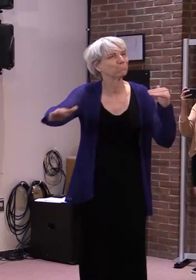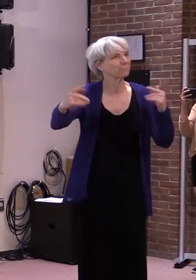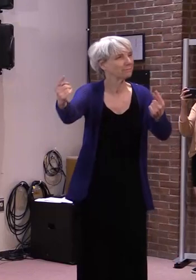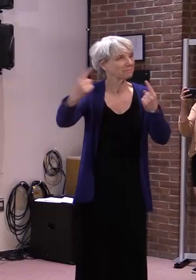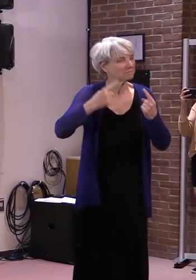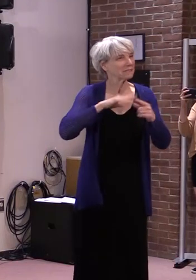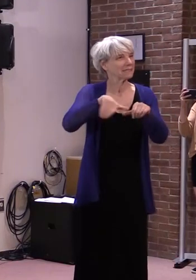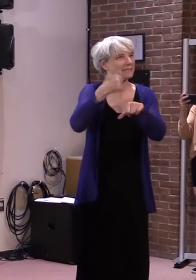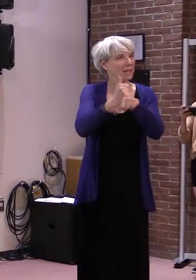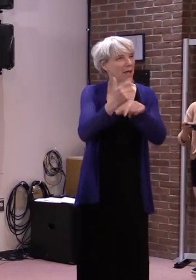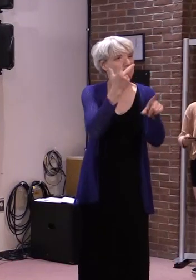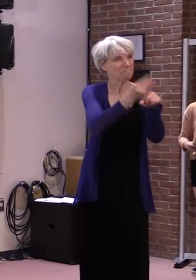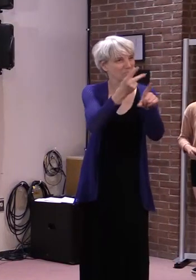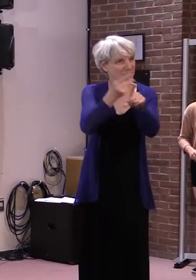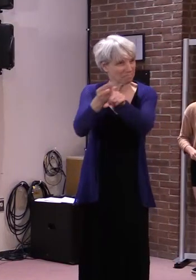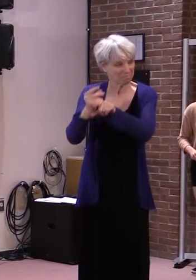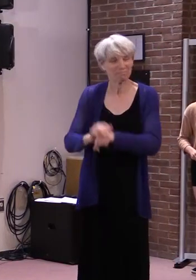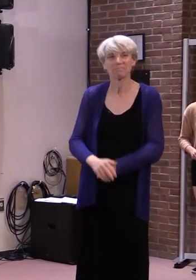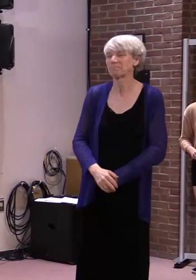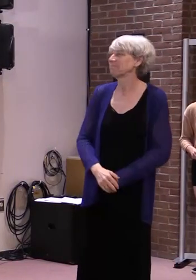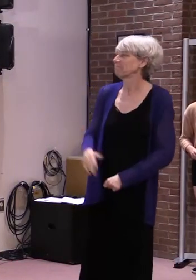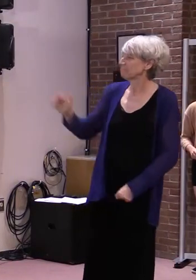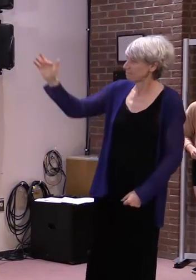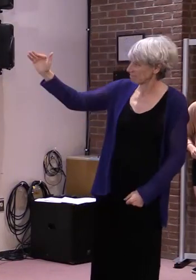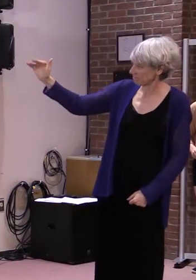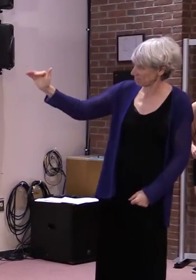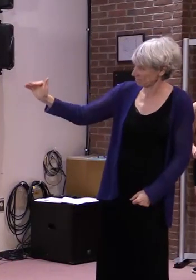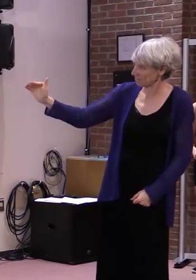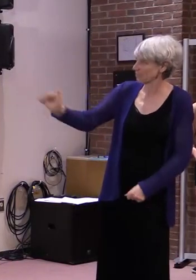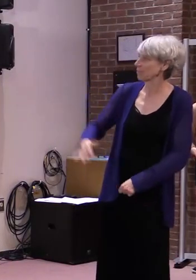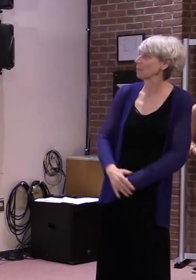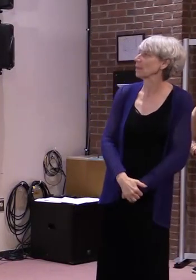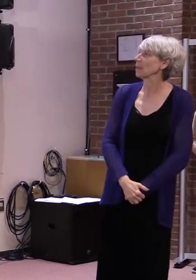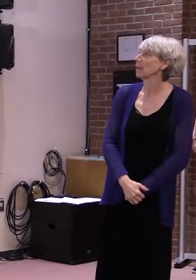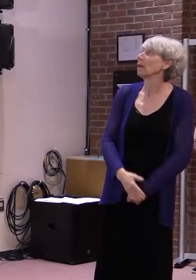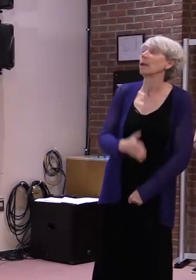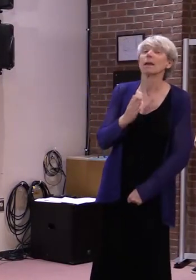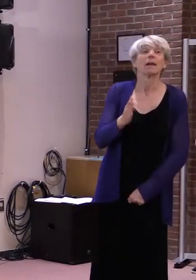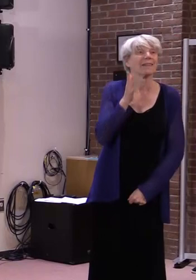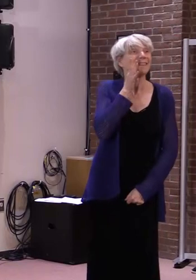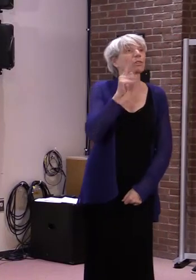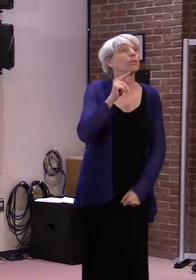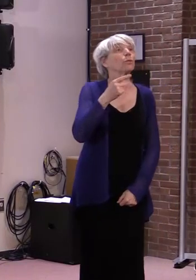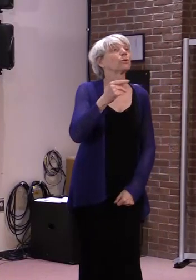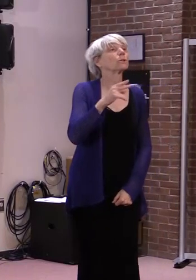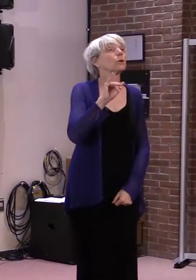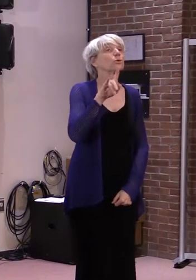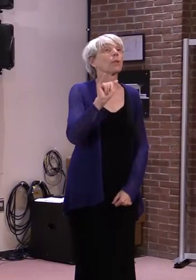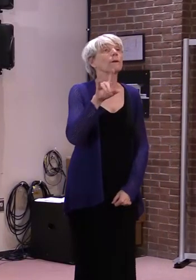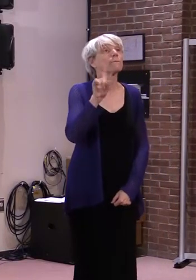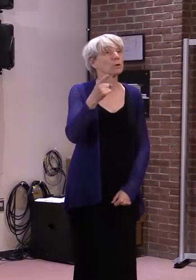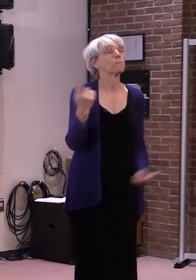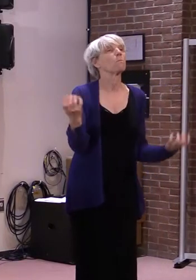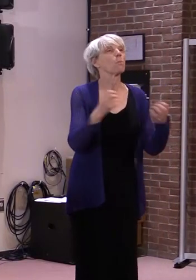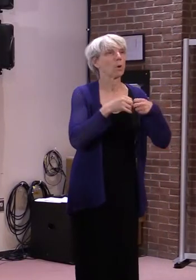Community Health Centers of Burlington, and the Wyndham Town Hall. On Thursday, July 1st,